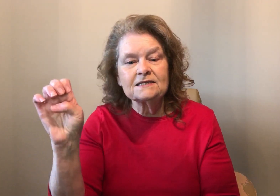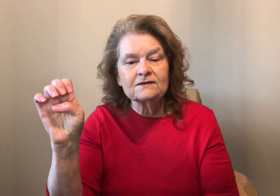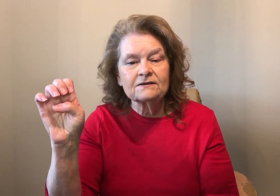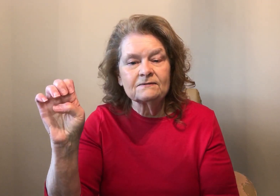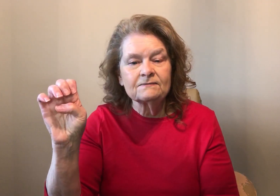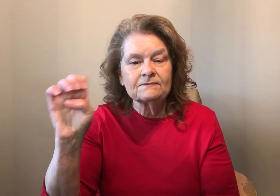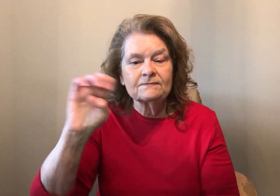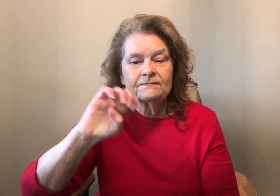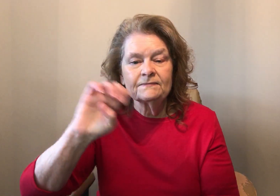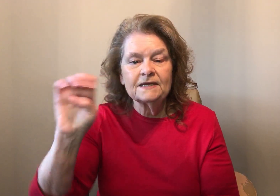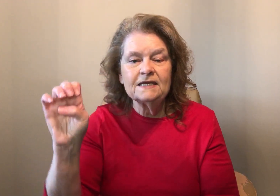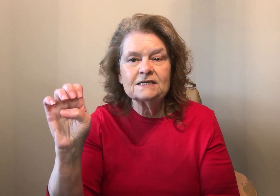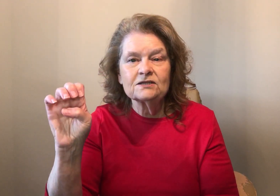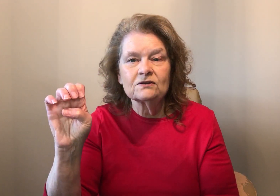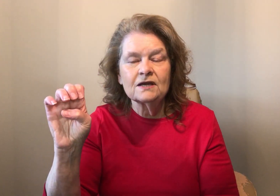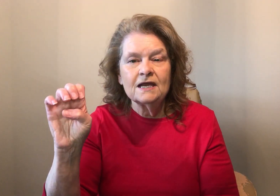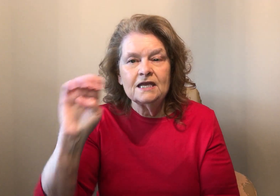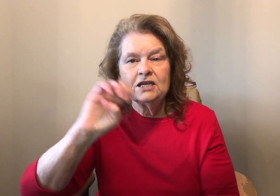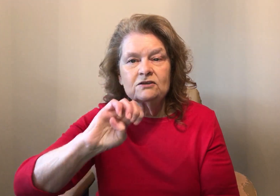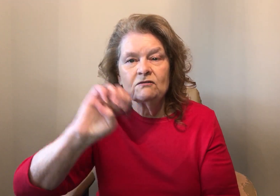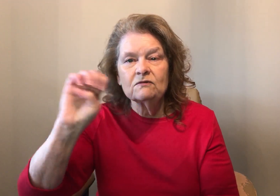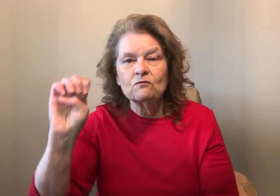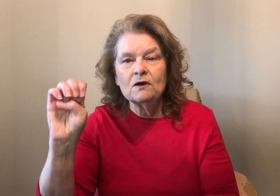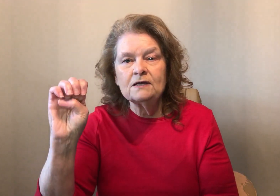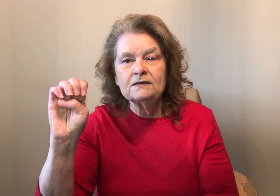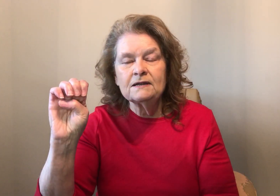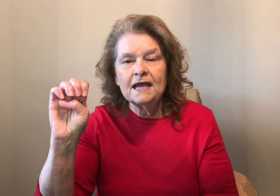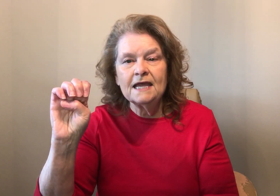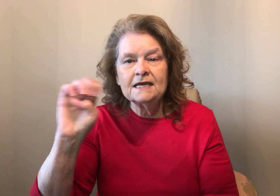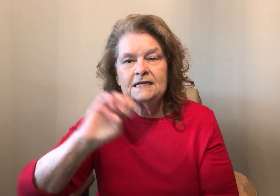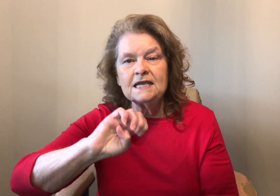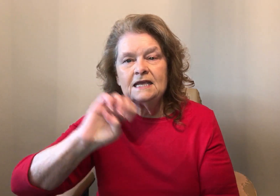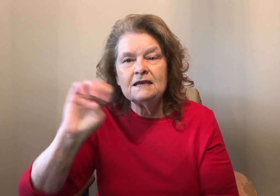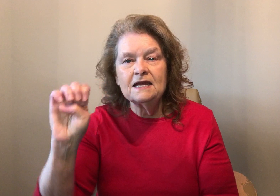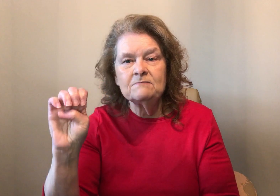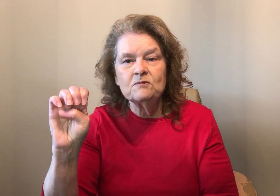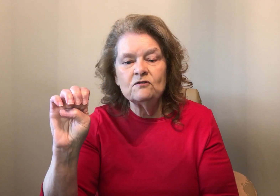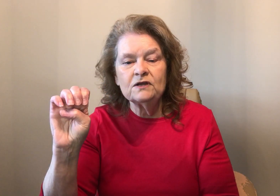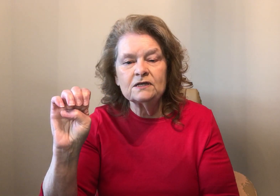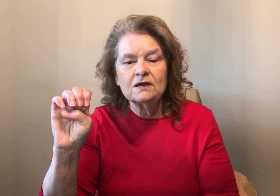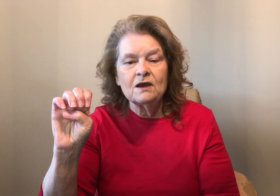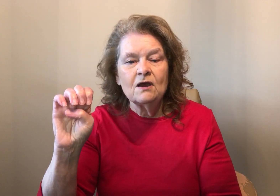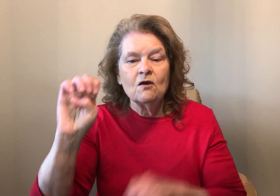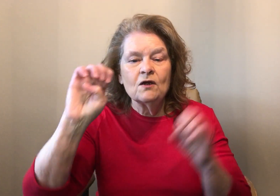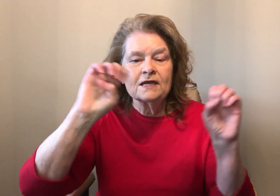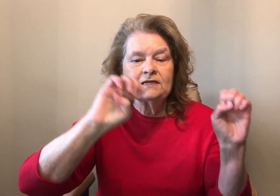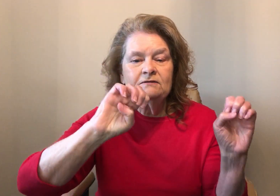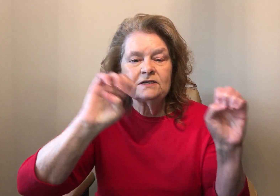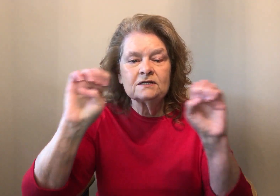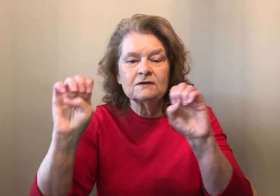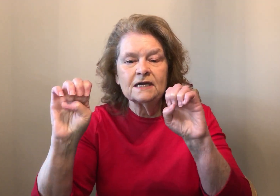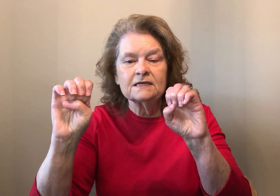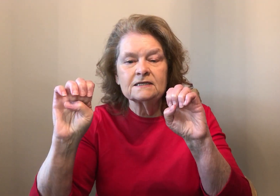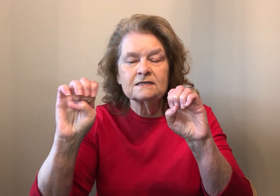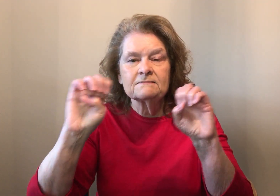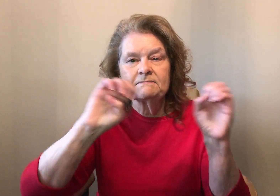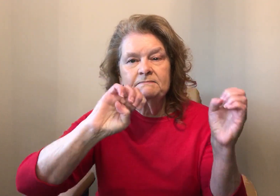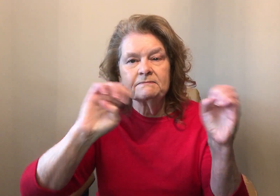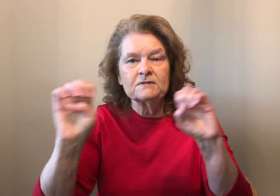Easter. Easter. You can do it with one hand, E, and move it, or you can do two hands. You can